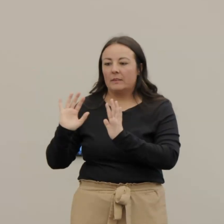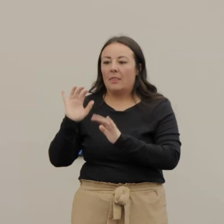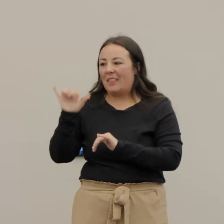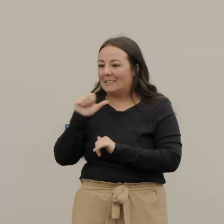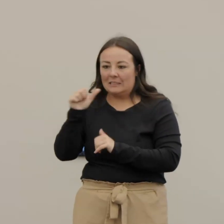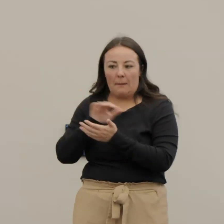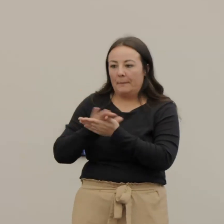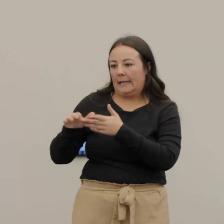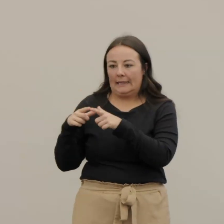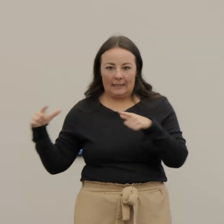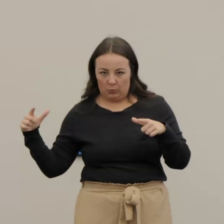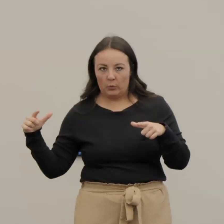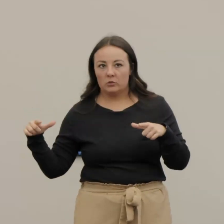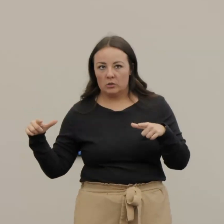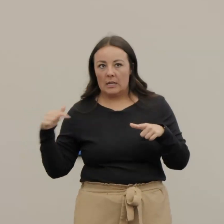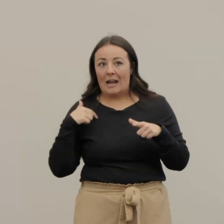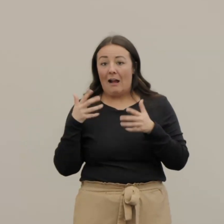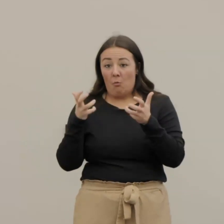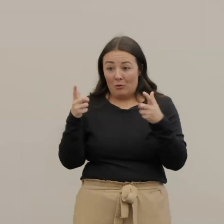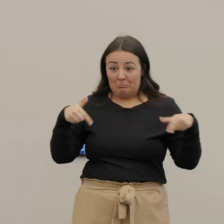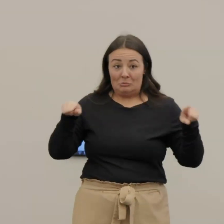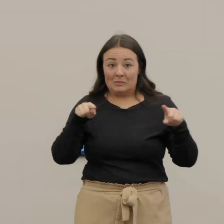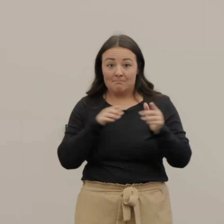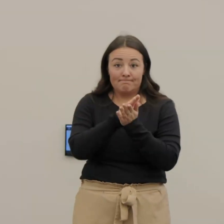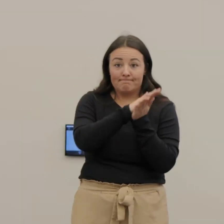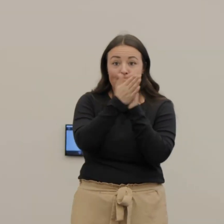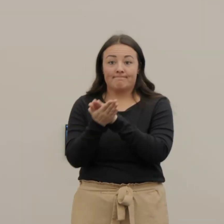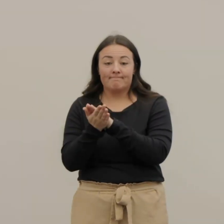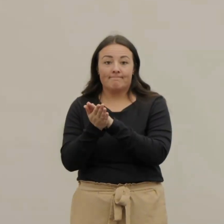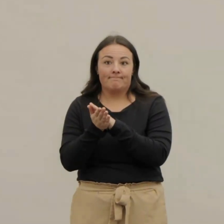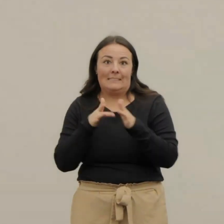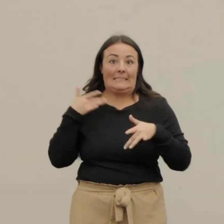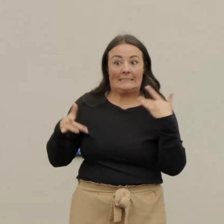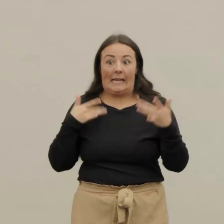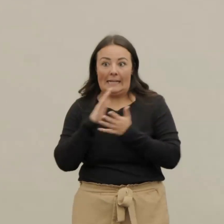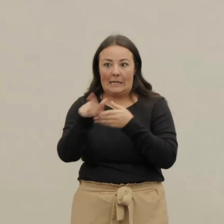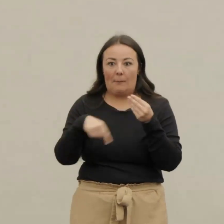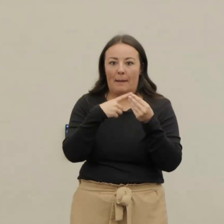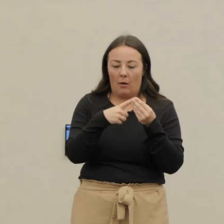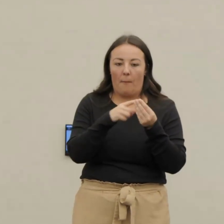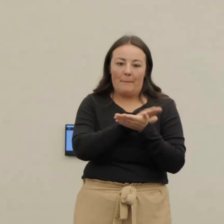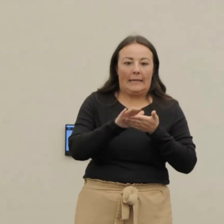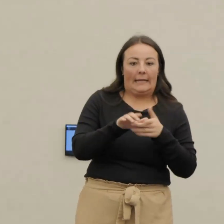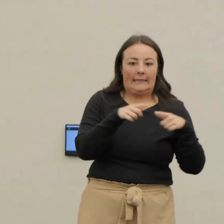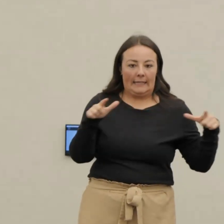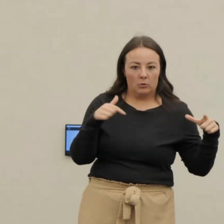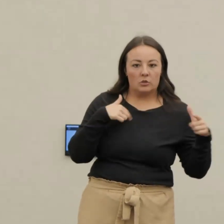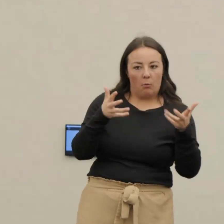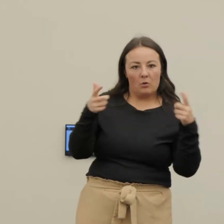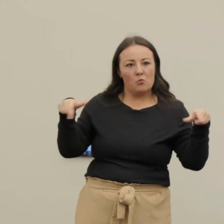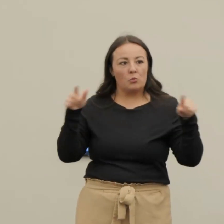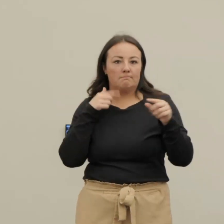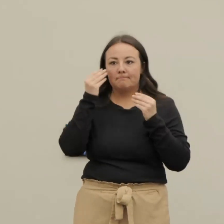is. I want you to be excited about plain language, and I want you to think of it as